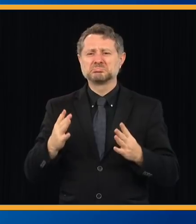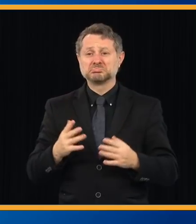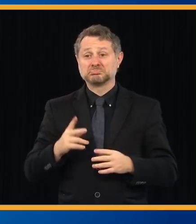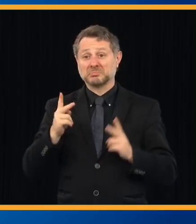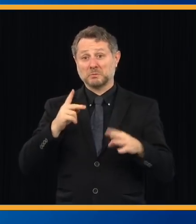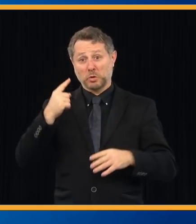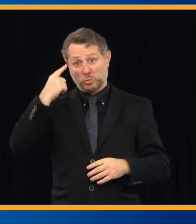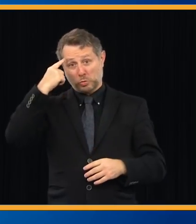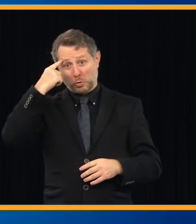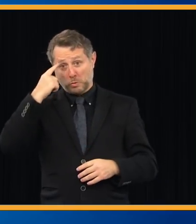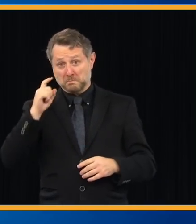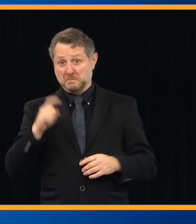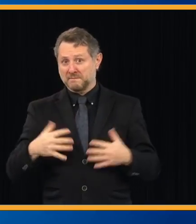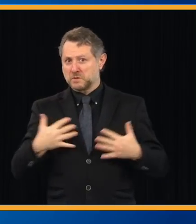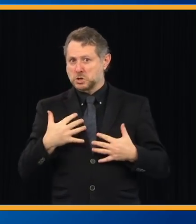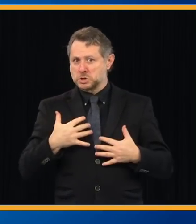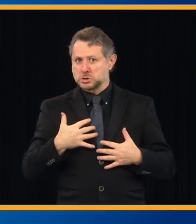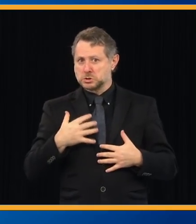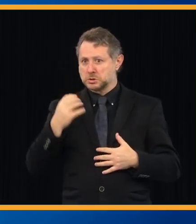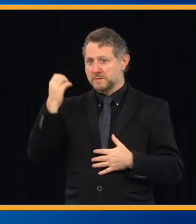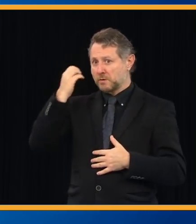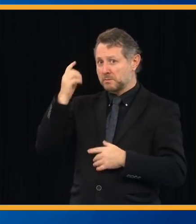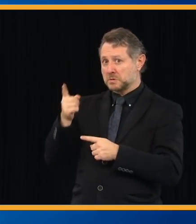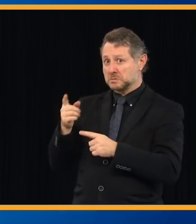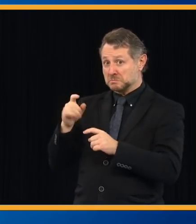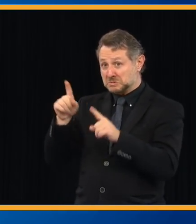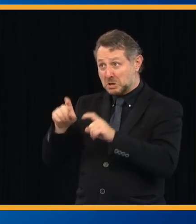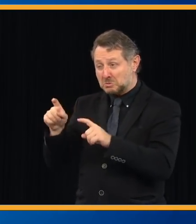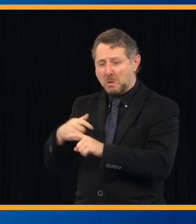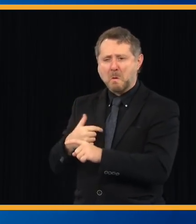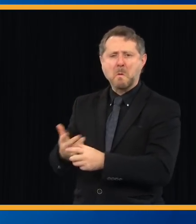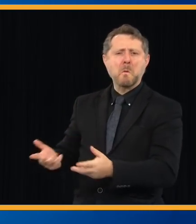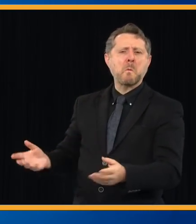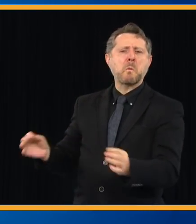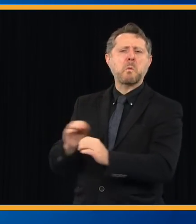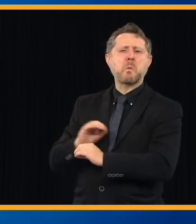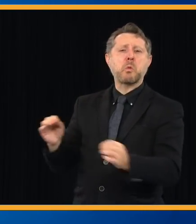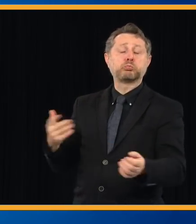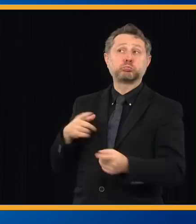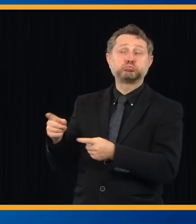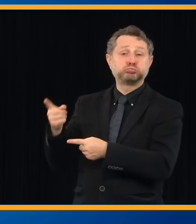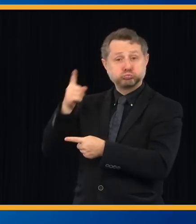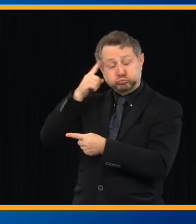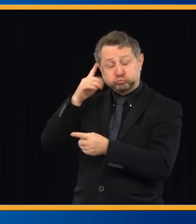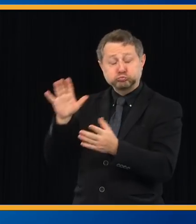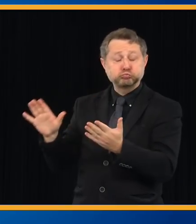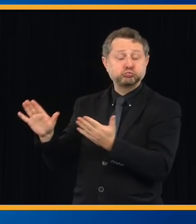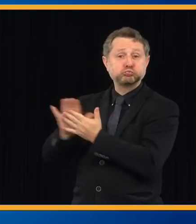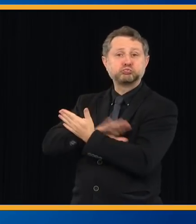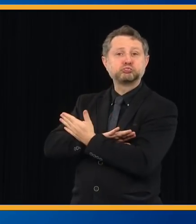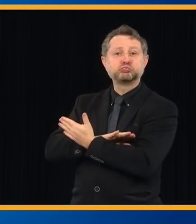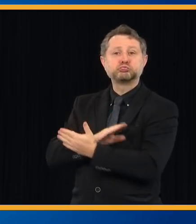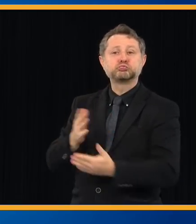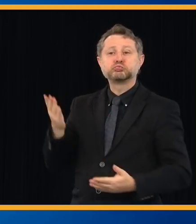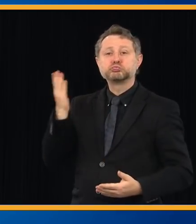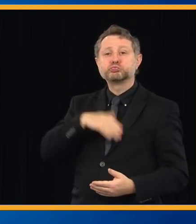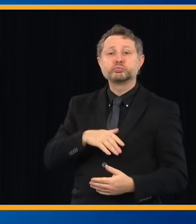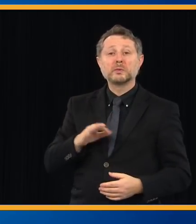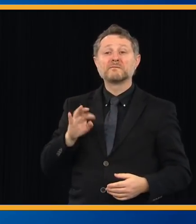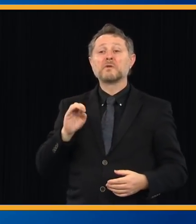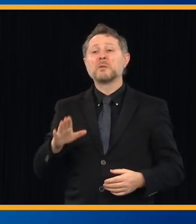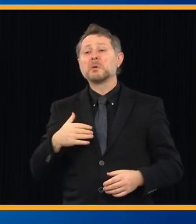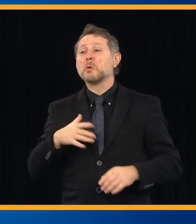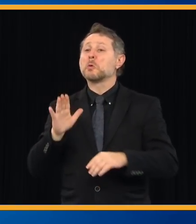from Europe. We weren't testing people coming from Europe. We weren't telling anyone at the time, if you